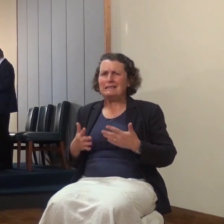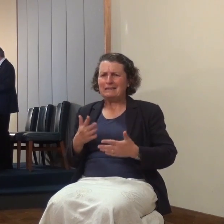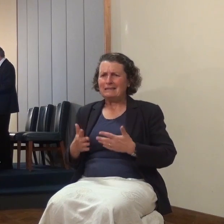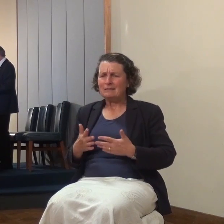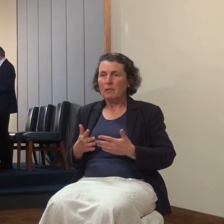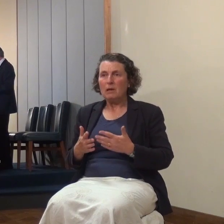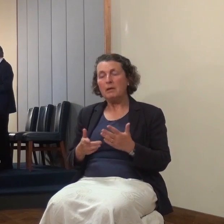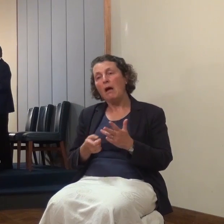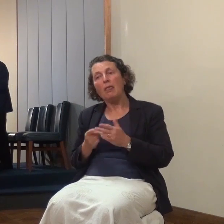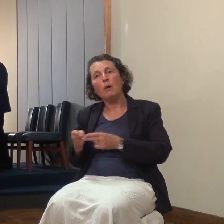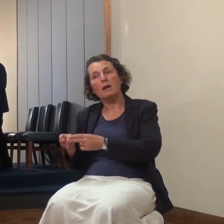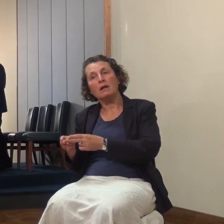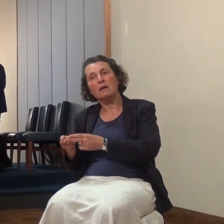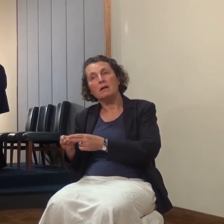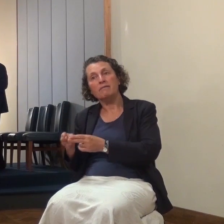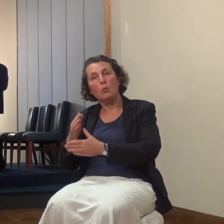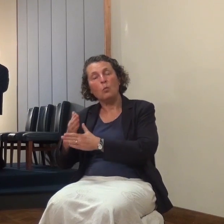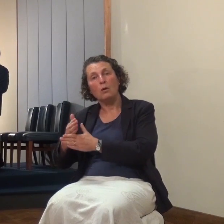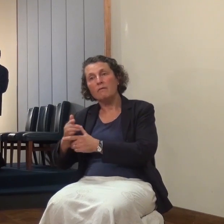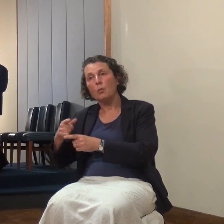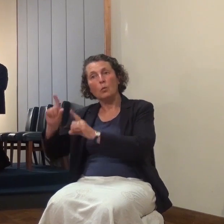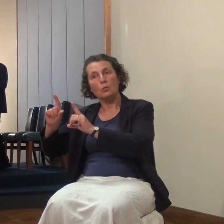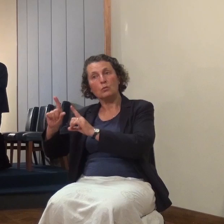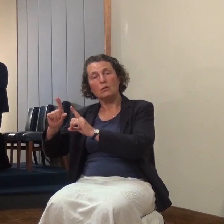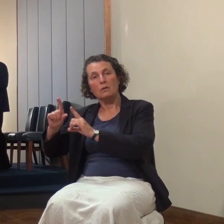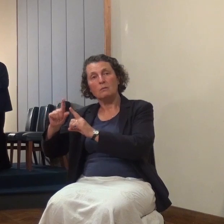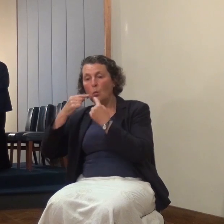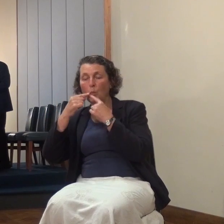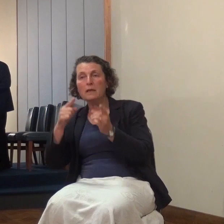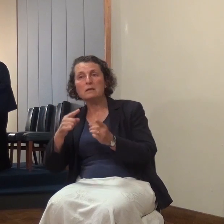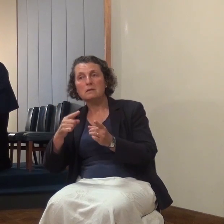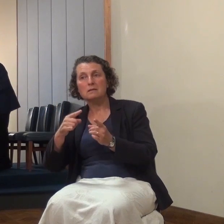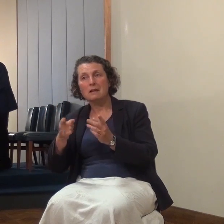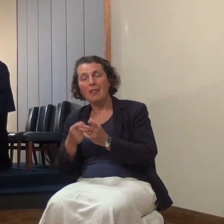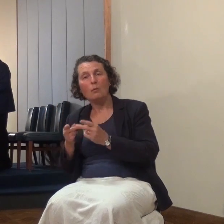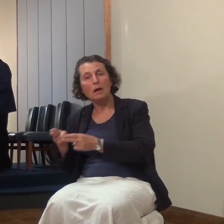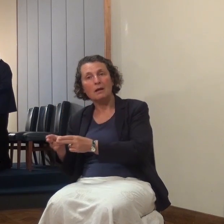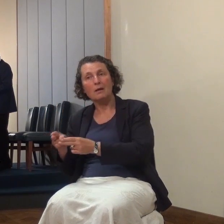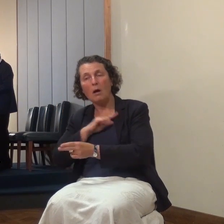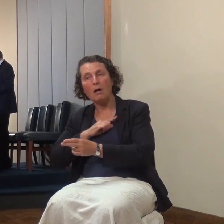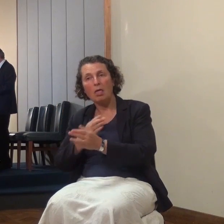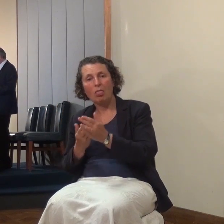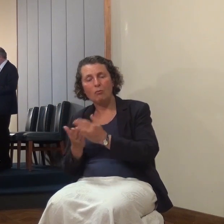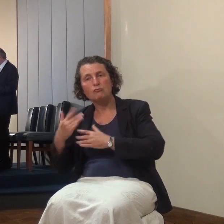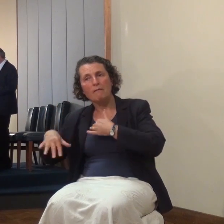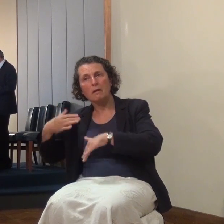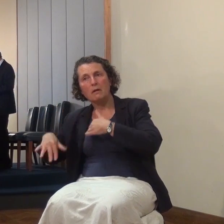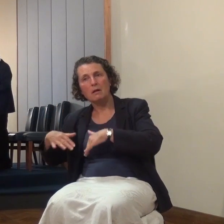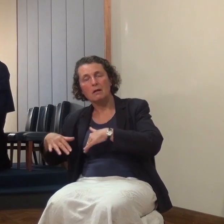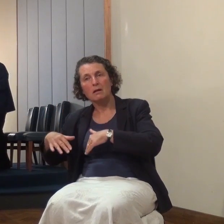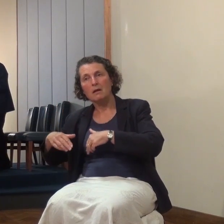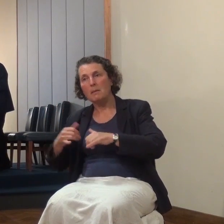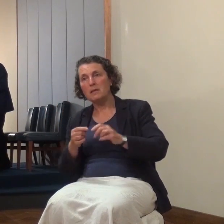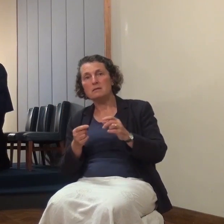novel situations to witness that presented themselves to him because of his affliction. And it might be the same for us as